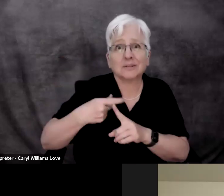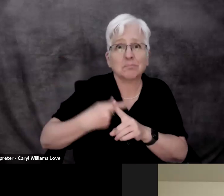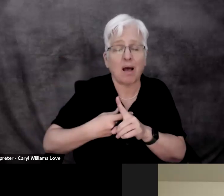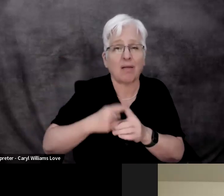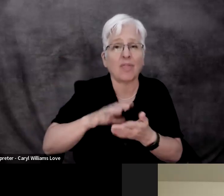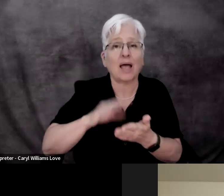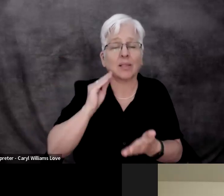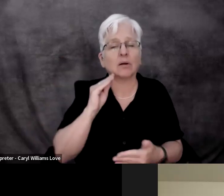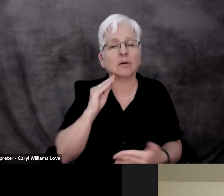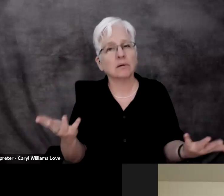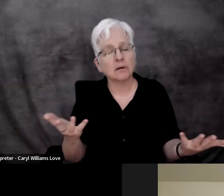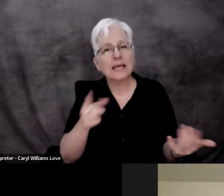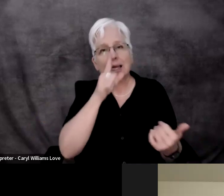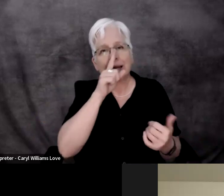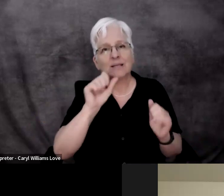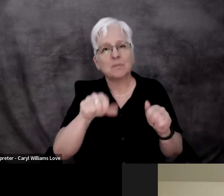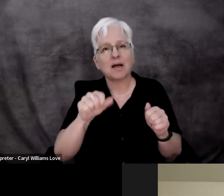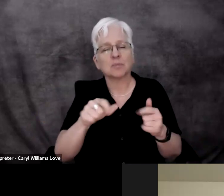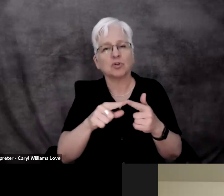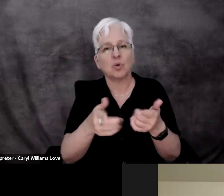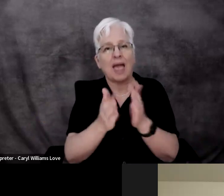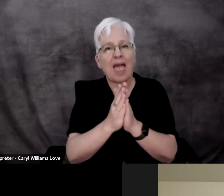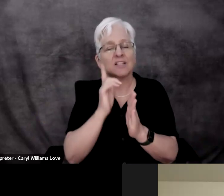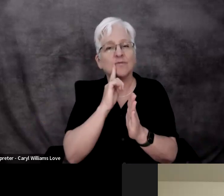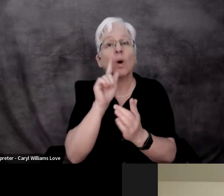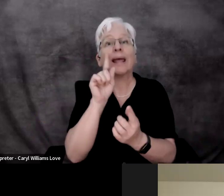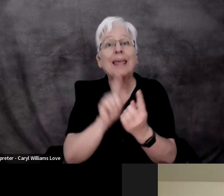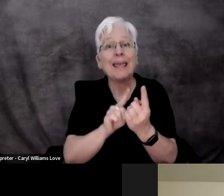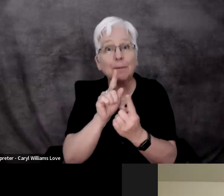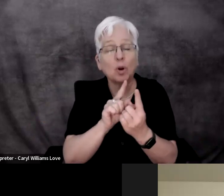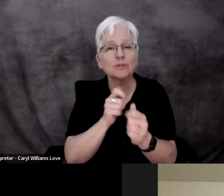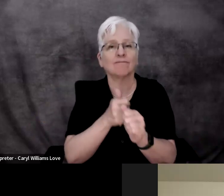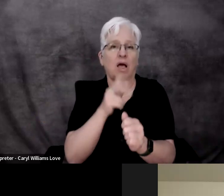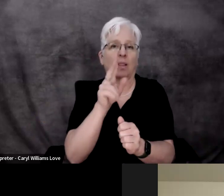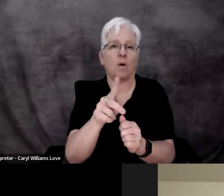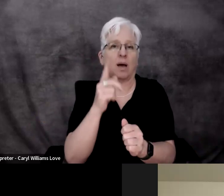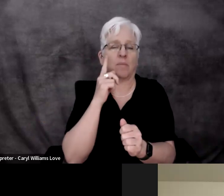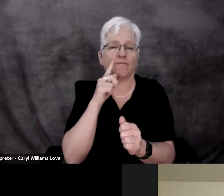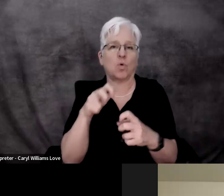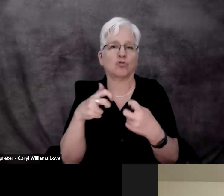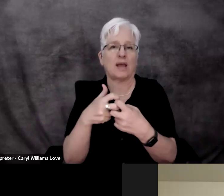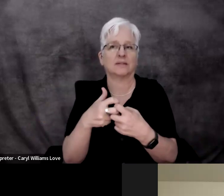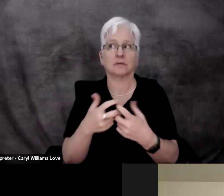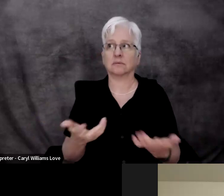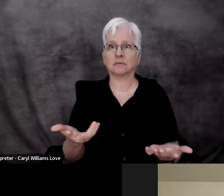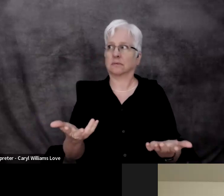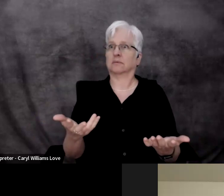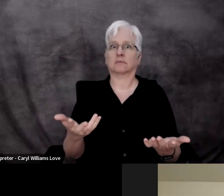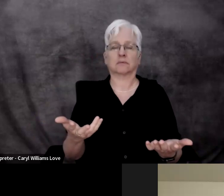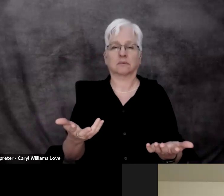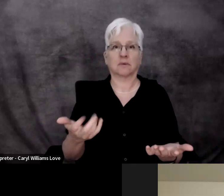is possible to request in-person follow-up for a post-prevention from a crisis situation. I just found that out 3